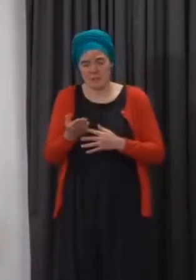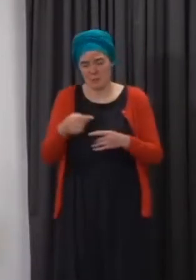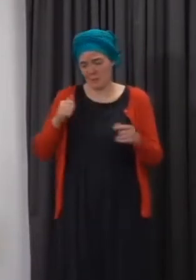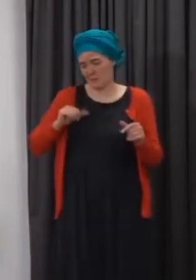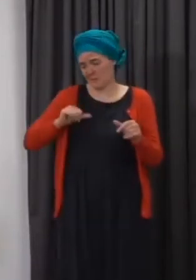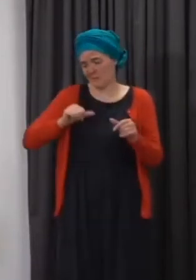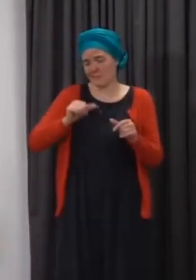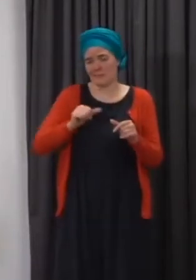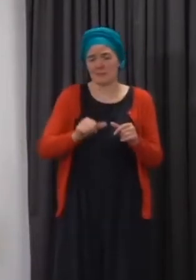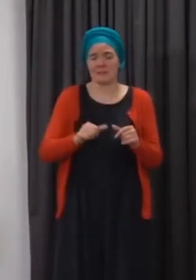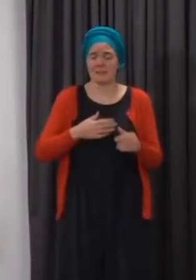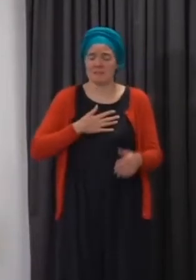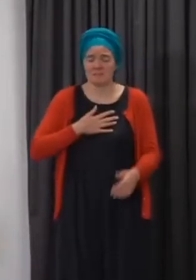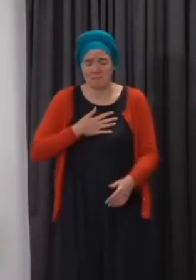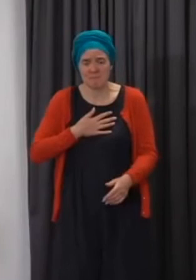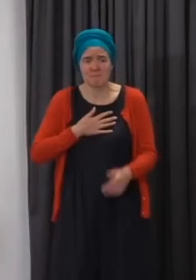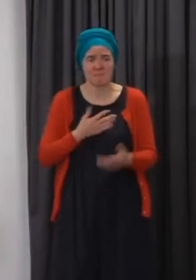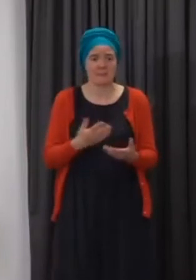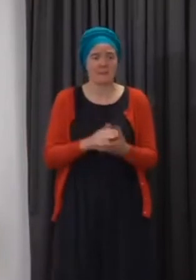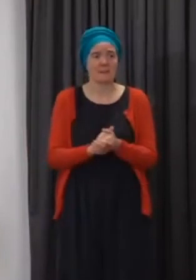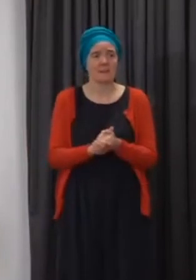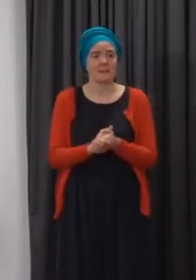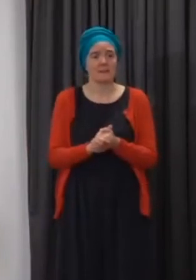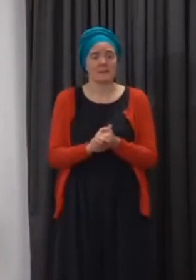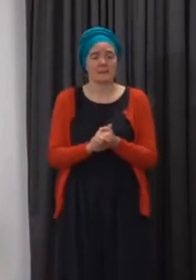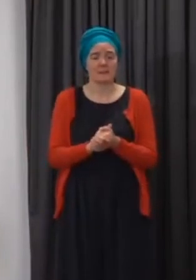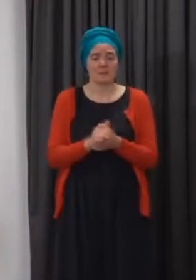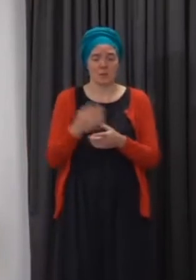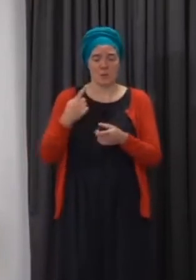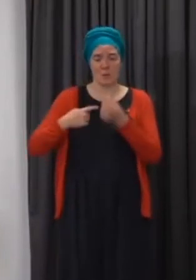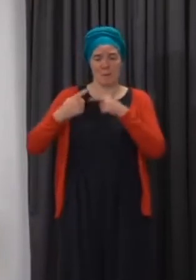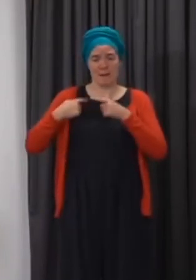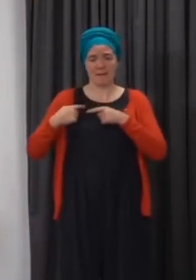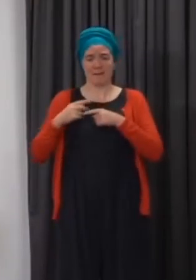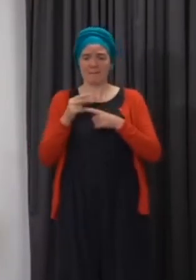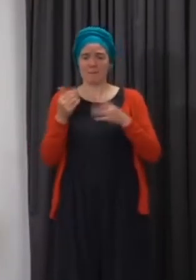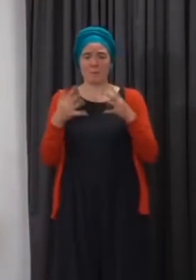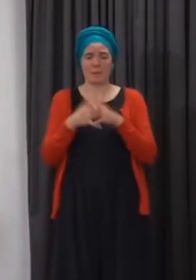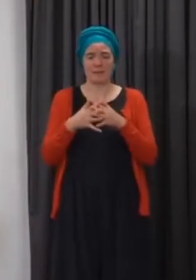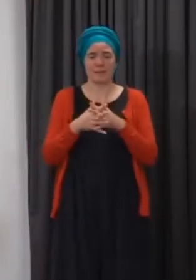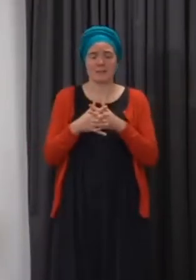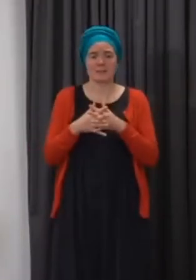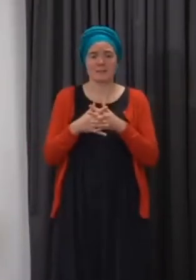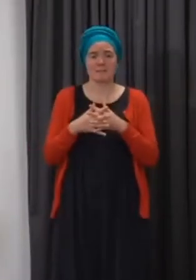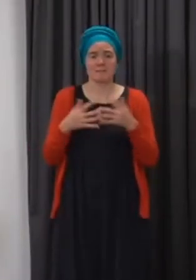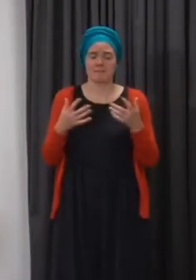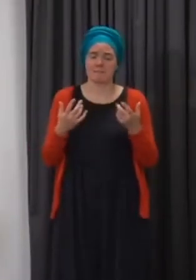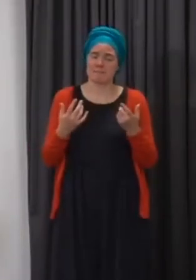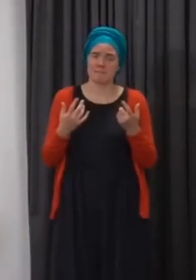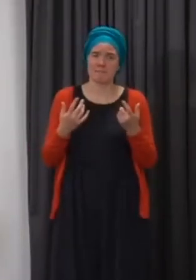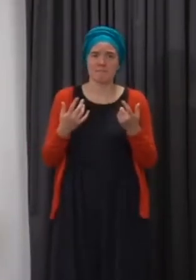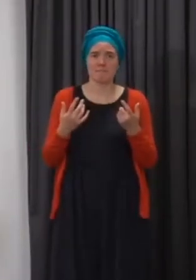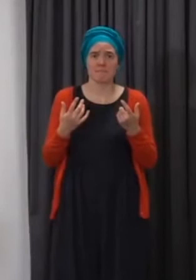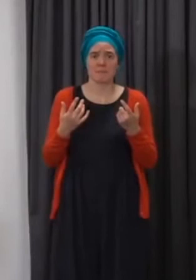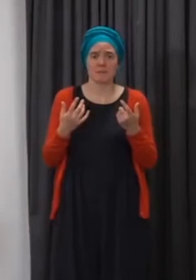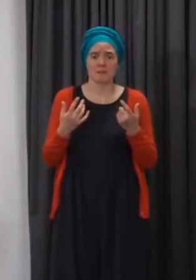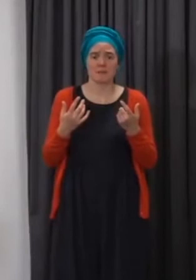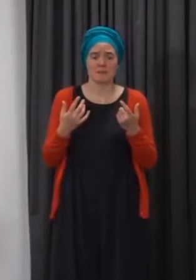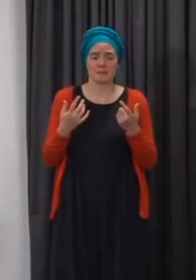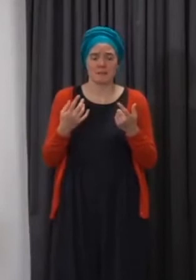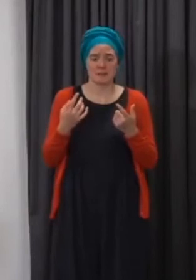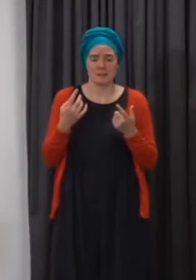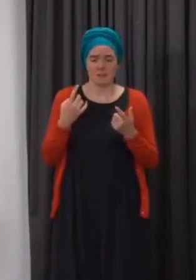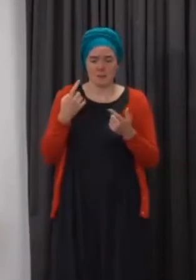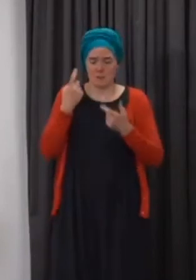weeks to where we were in terms of our expectations for what we thought we would be responding to, and to consider that we were responding